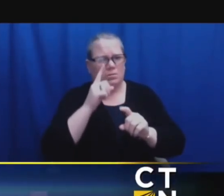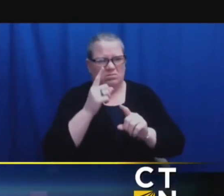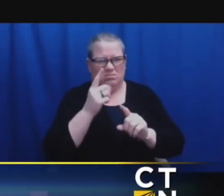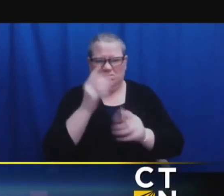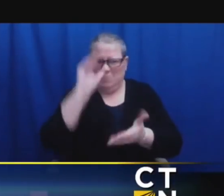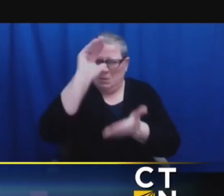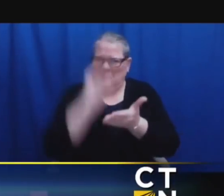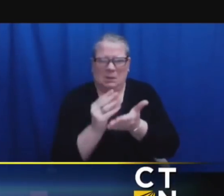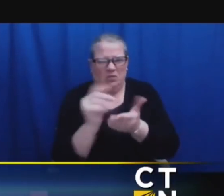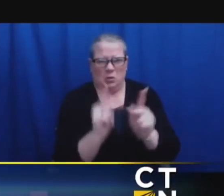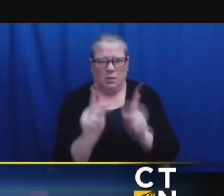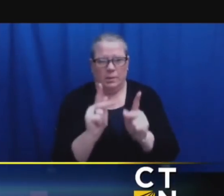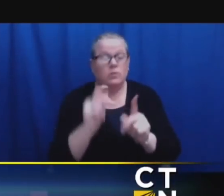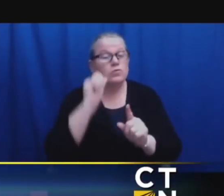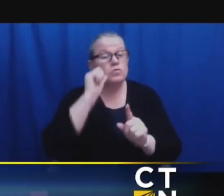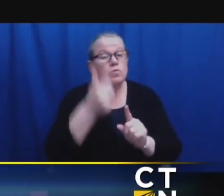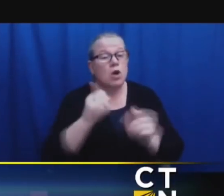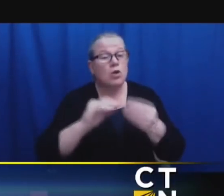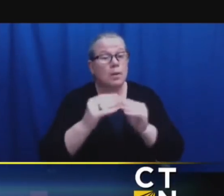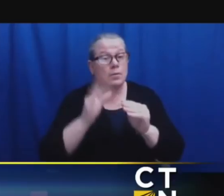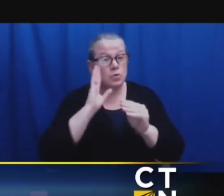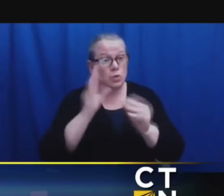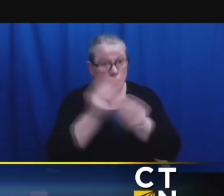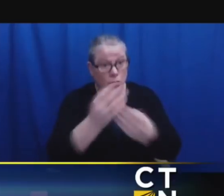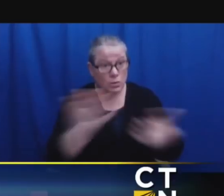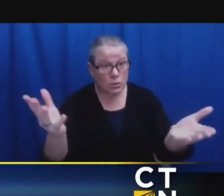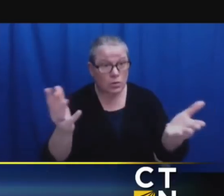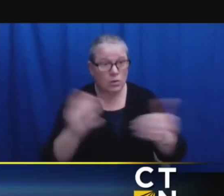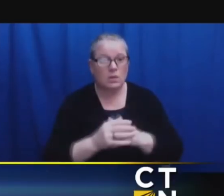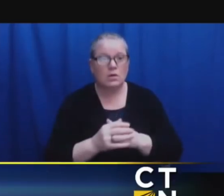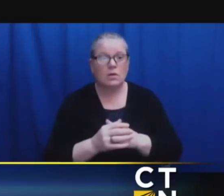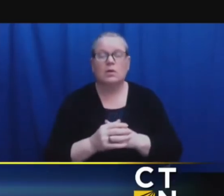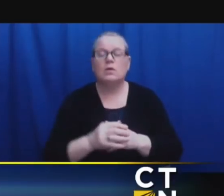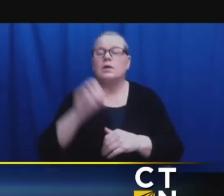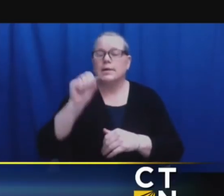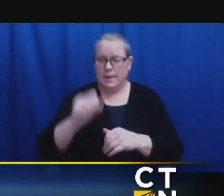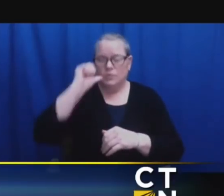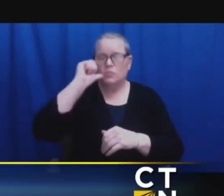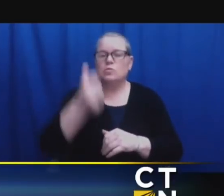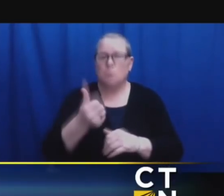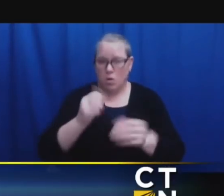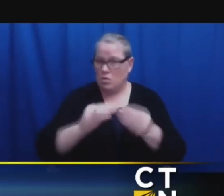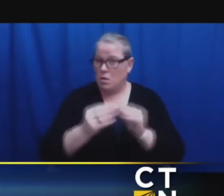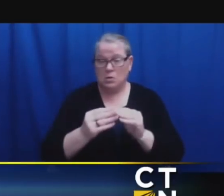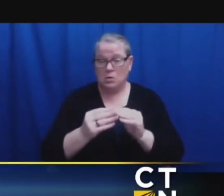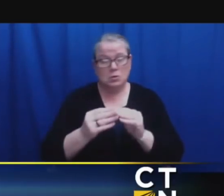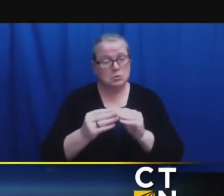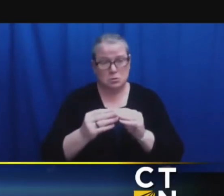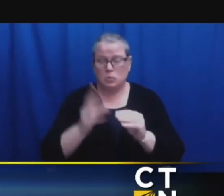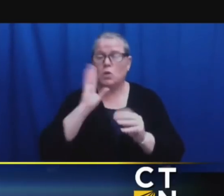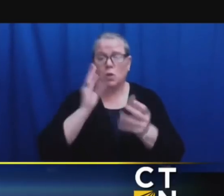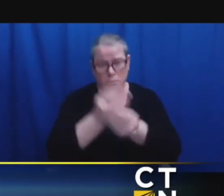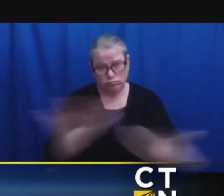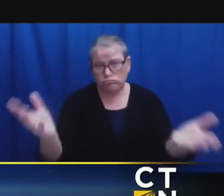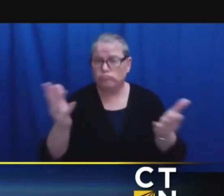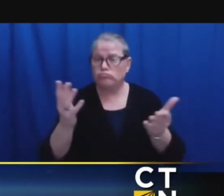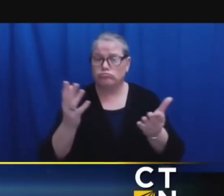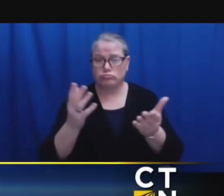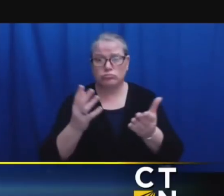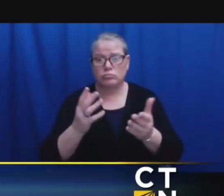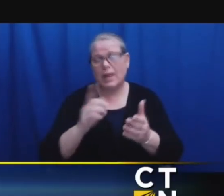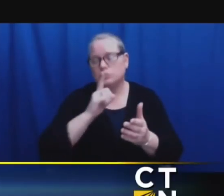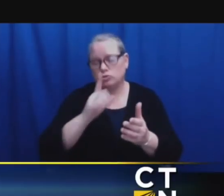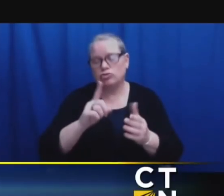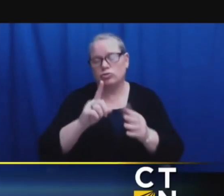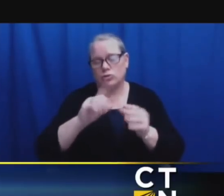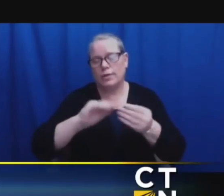tomorrow? Yes, we will release numbers tomorrow as usual, and I'm sure you're right. I'm sure there will be some dip in the testing